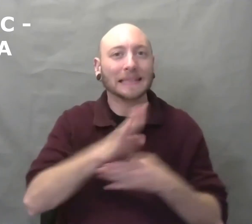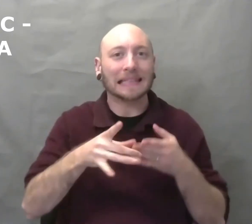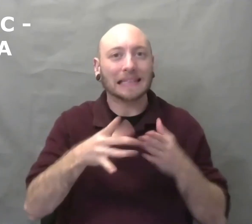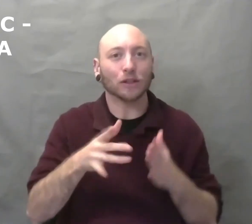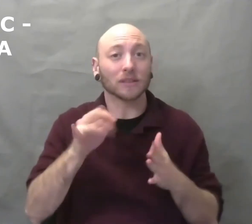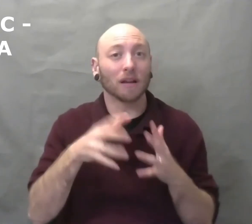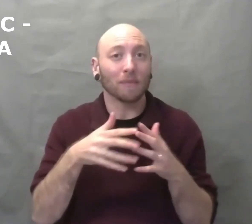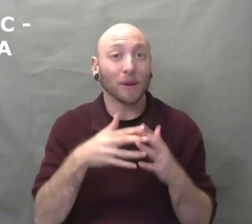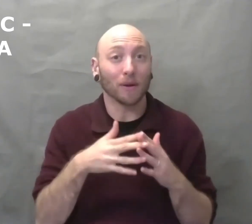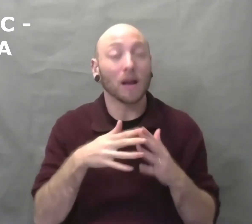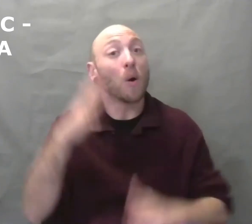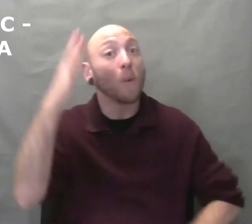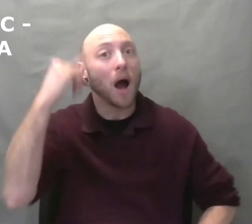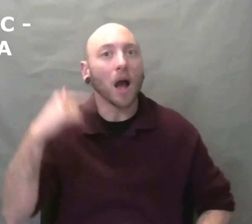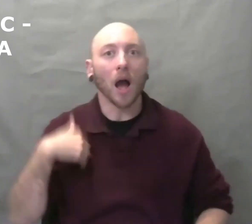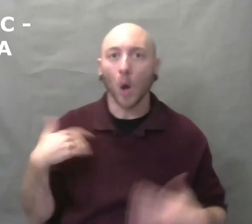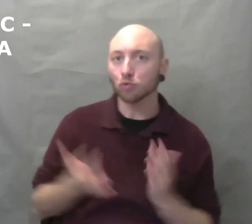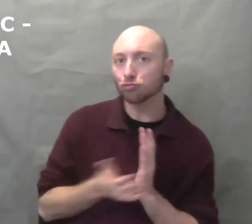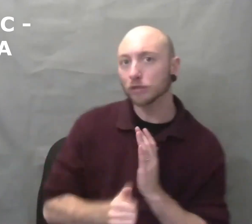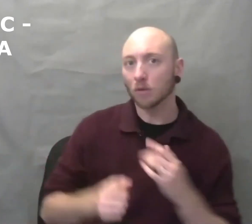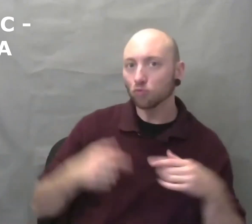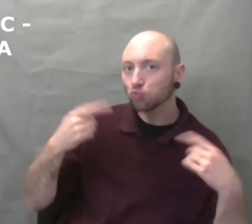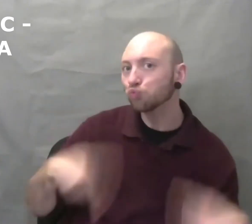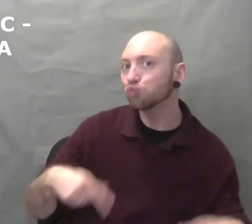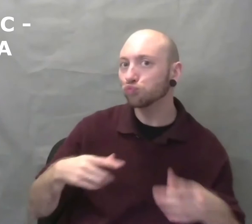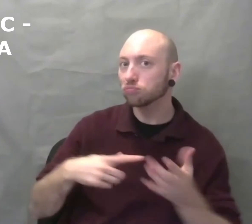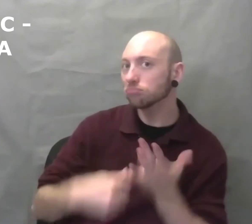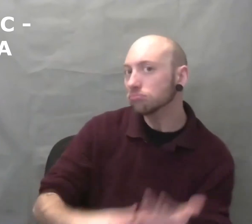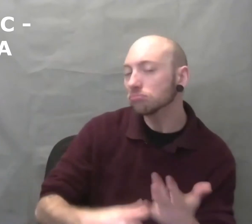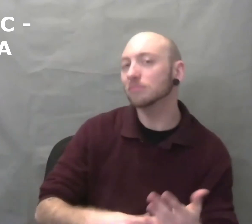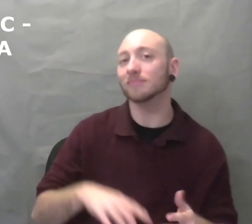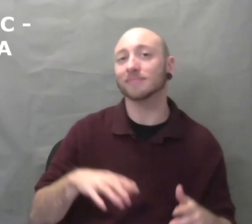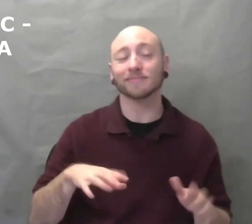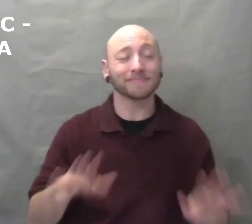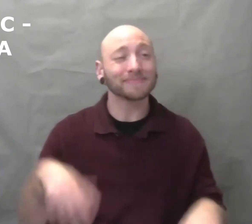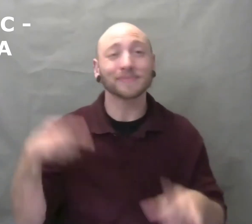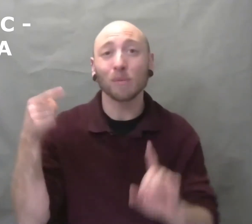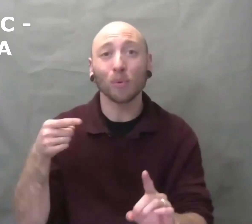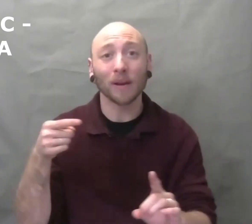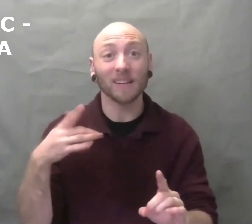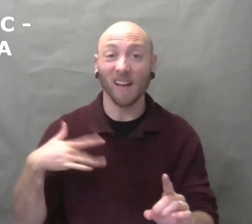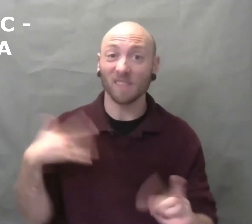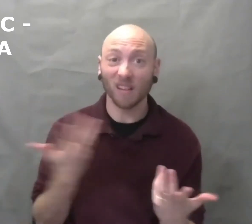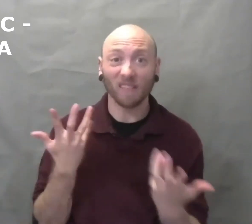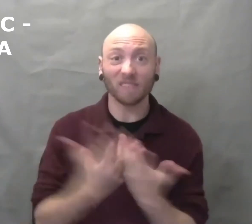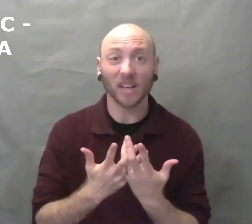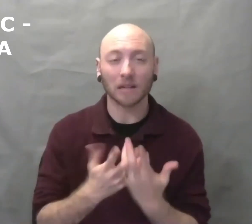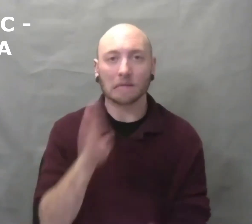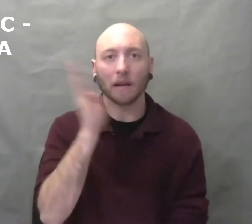debater. Um, I did this to fit in, and I still never fit in. You know, I was either too smart for the bad kids, or I was too bad